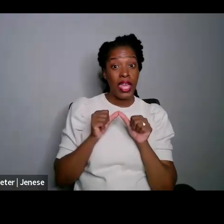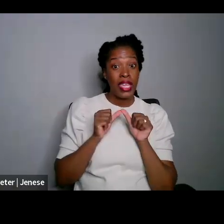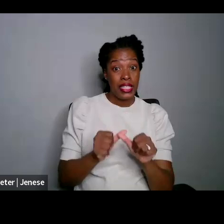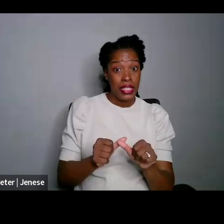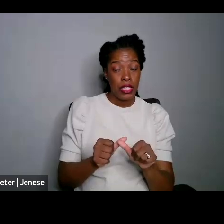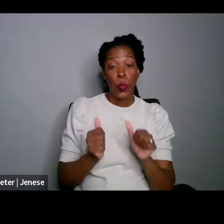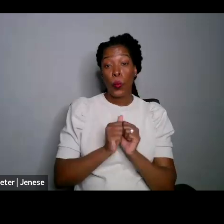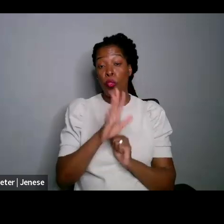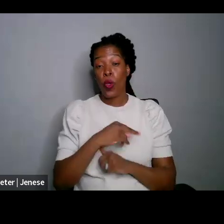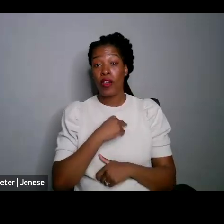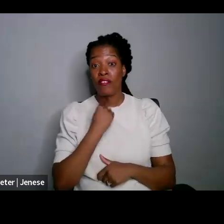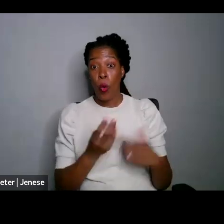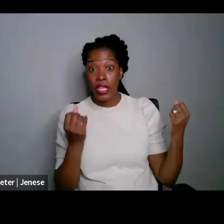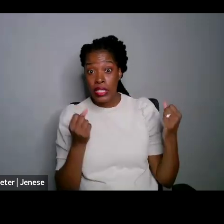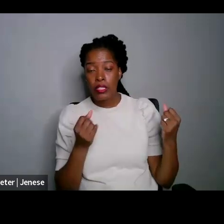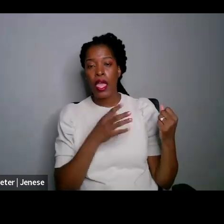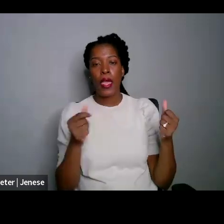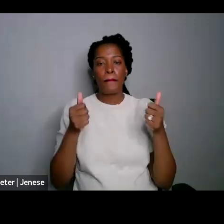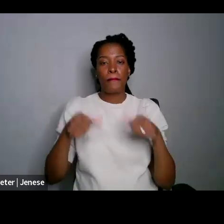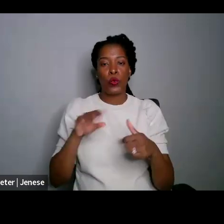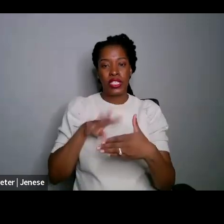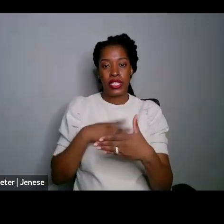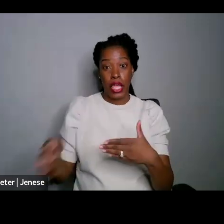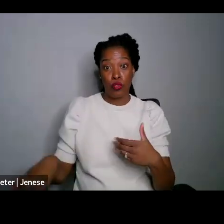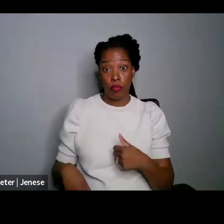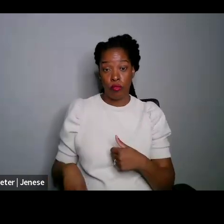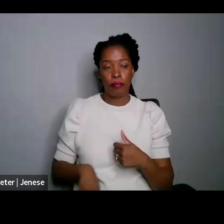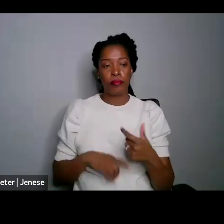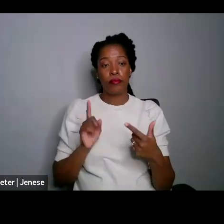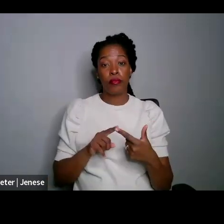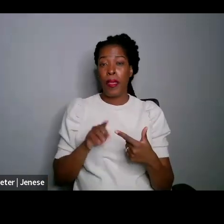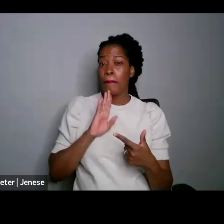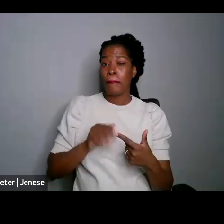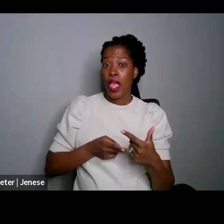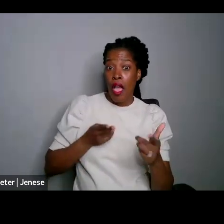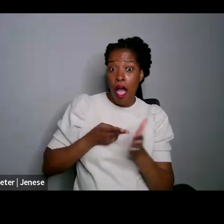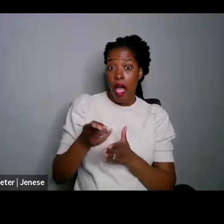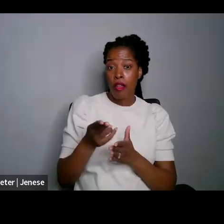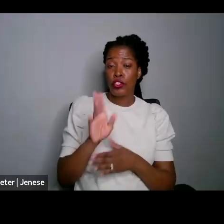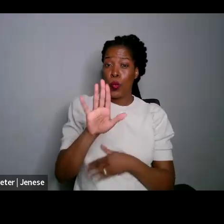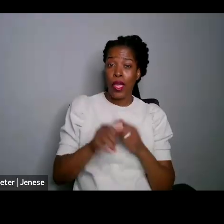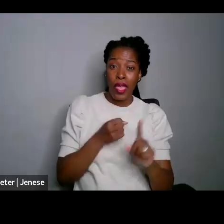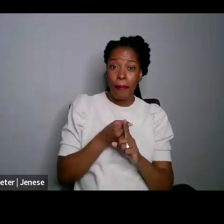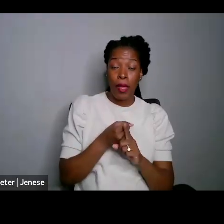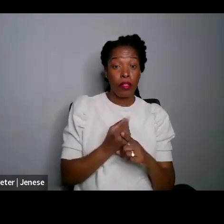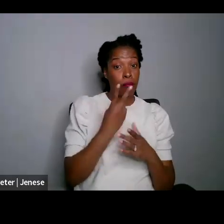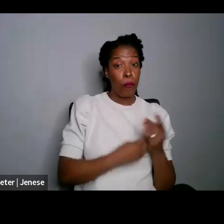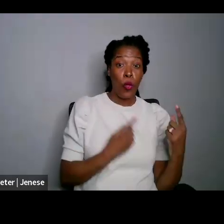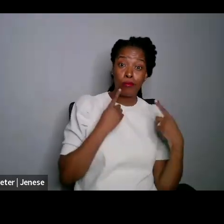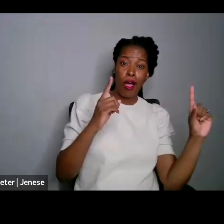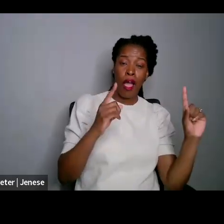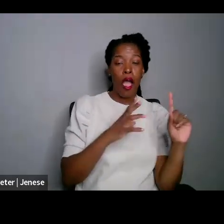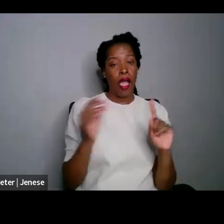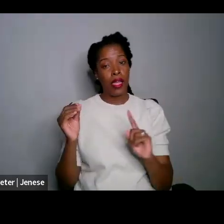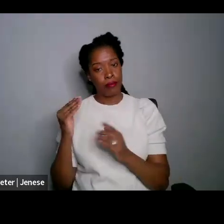schedule. Be honest about your impact. Share both the wins and the lessons learned,